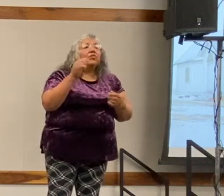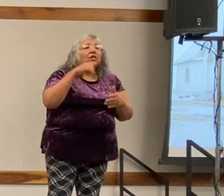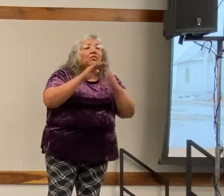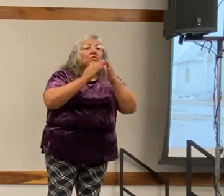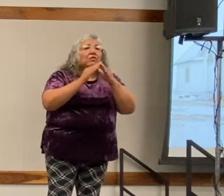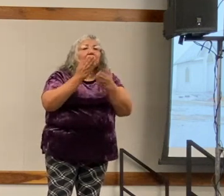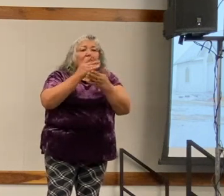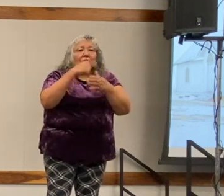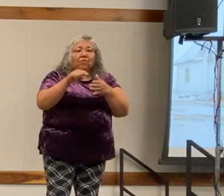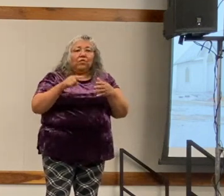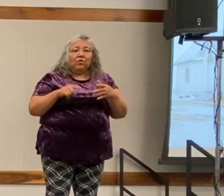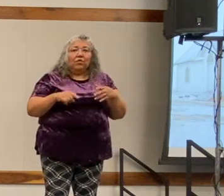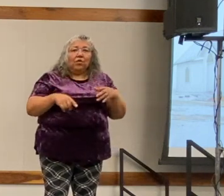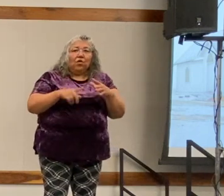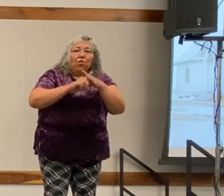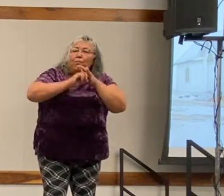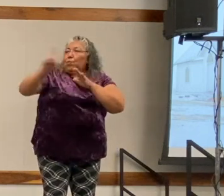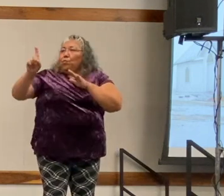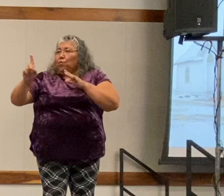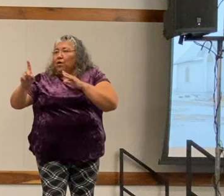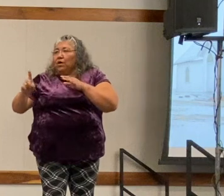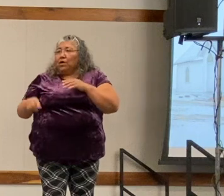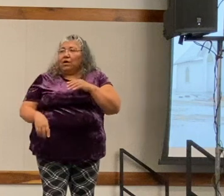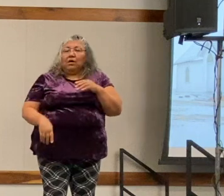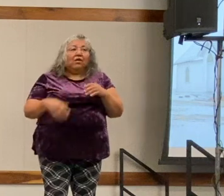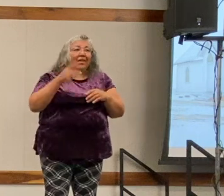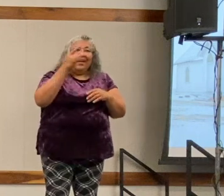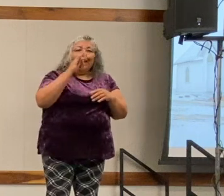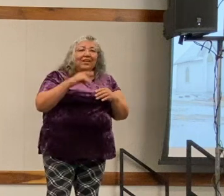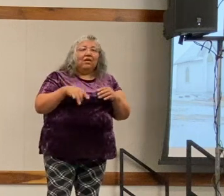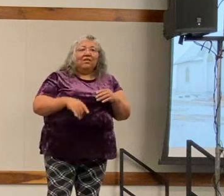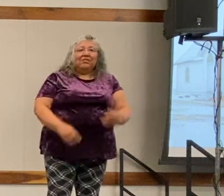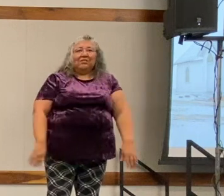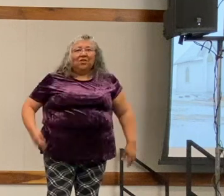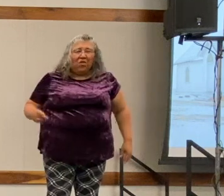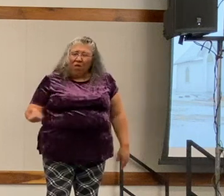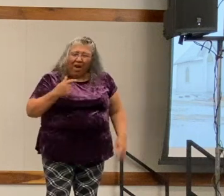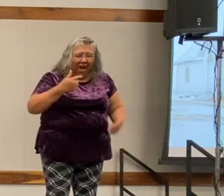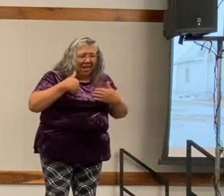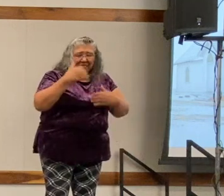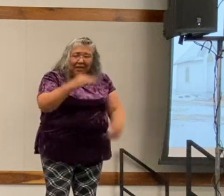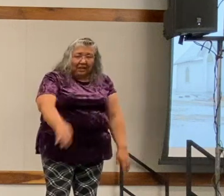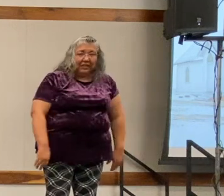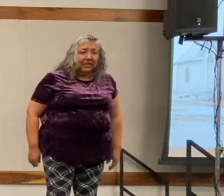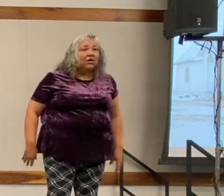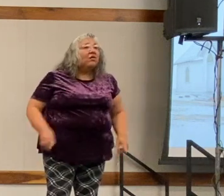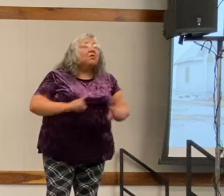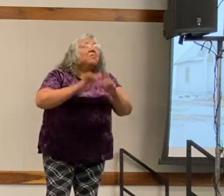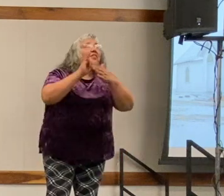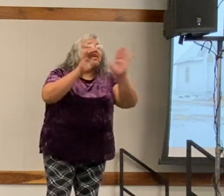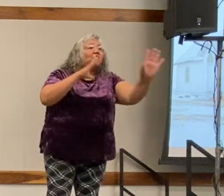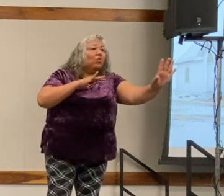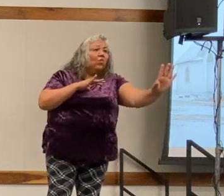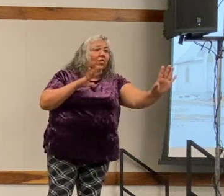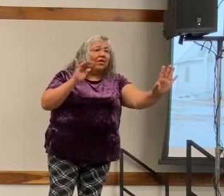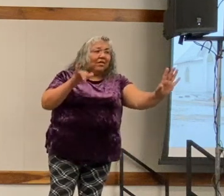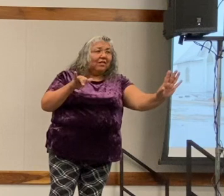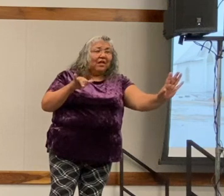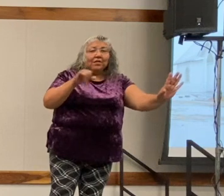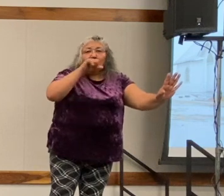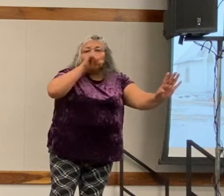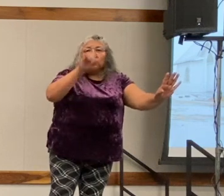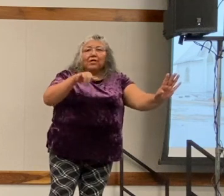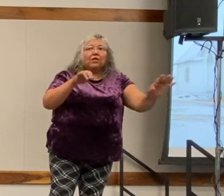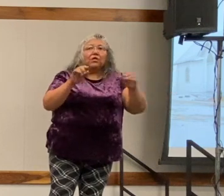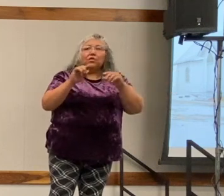community, some of you sprint. I was like, I only need 18. I'm like, oh man, I got 19, right? But it's cool. I love that, right? No